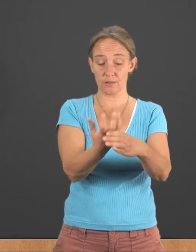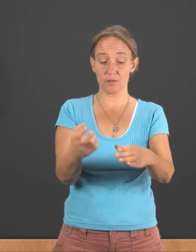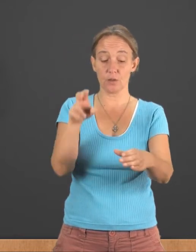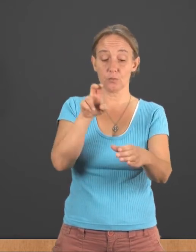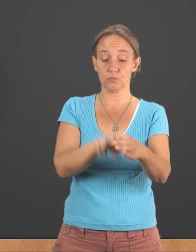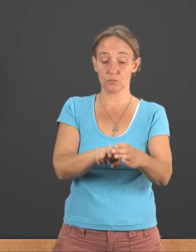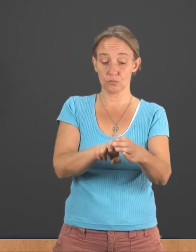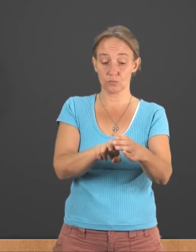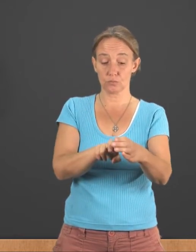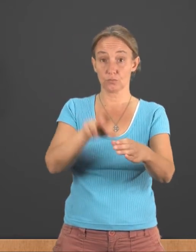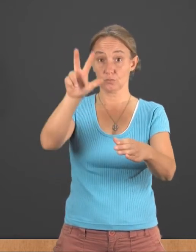So,